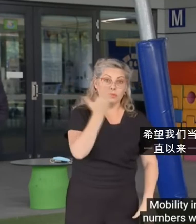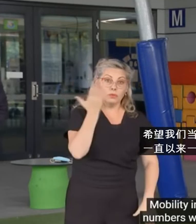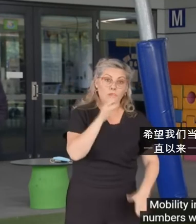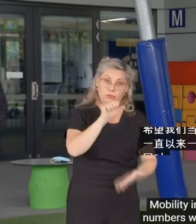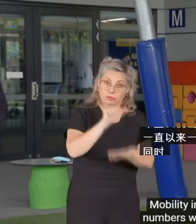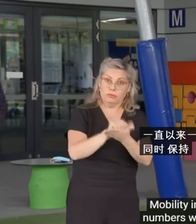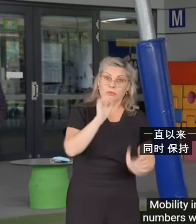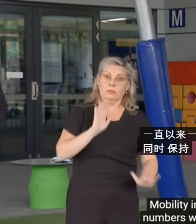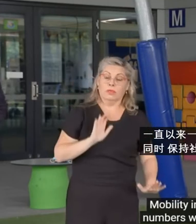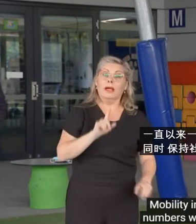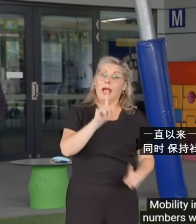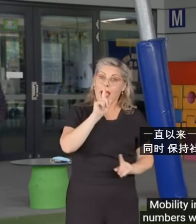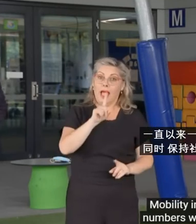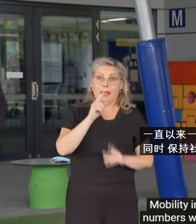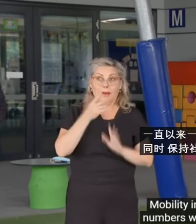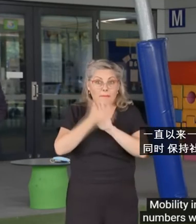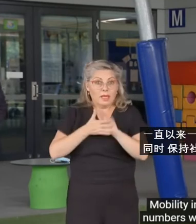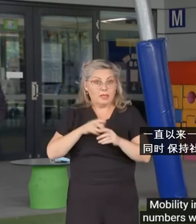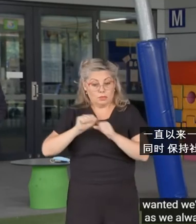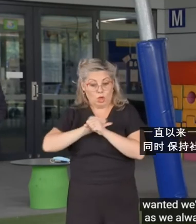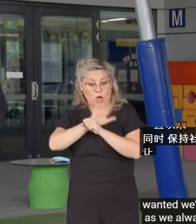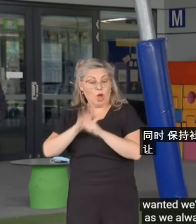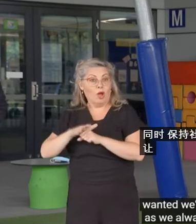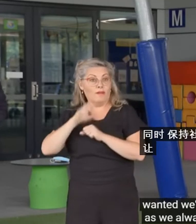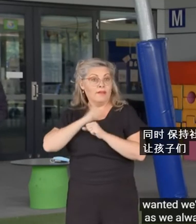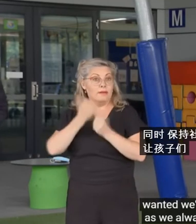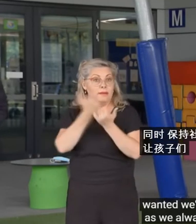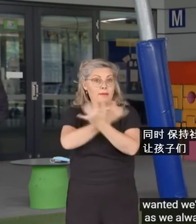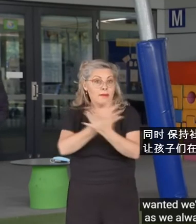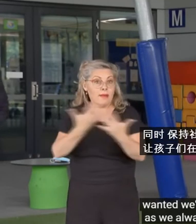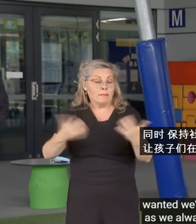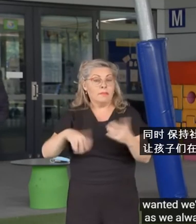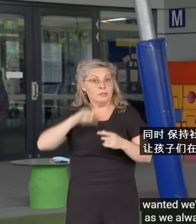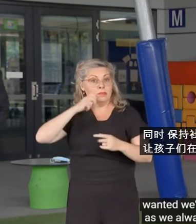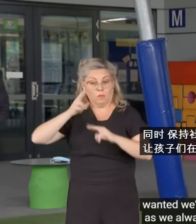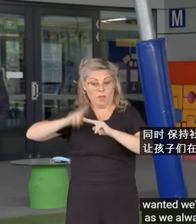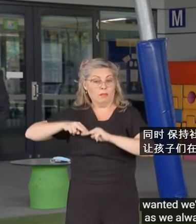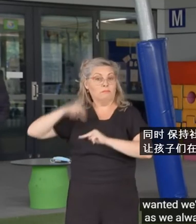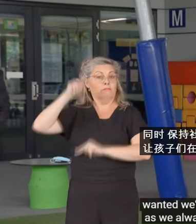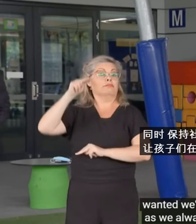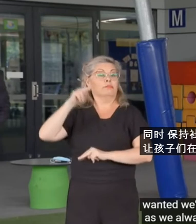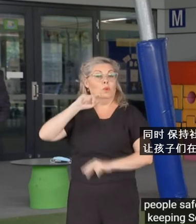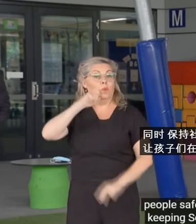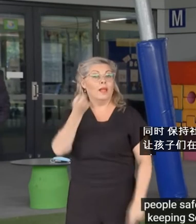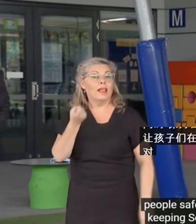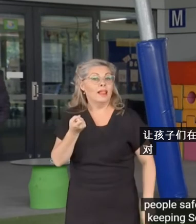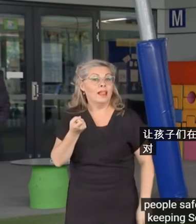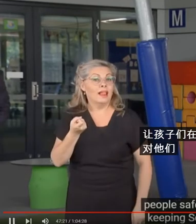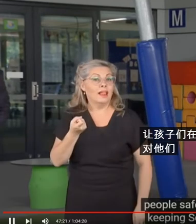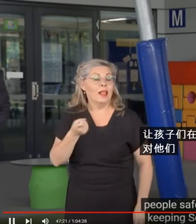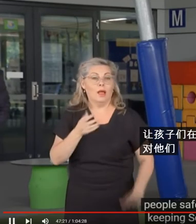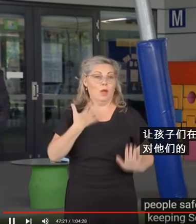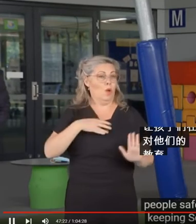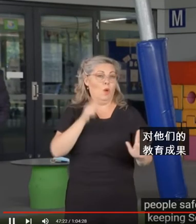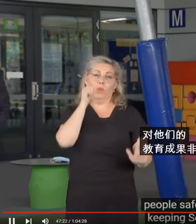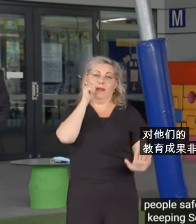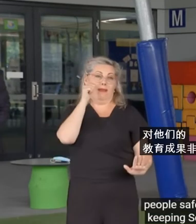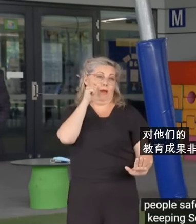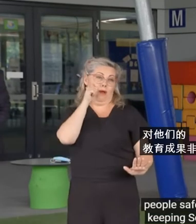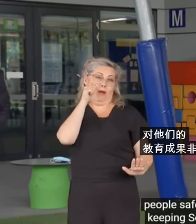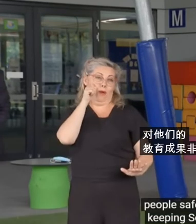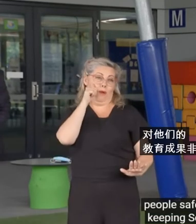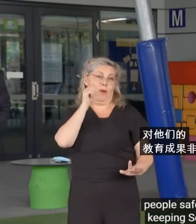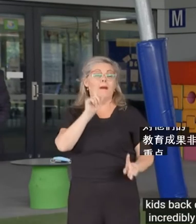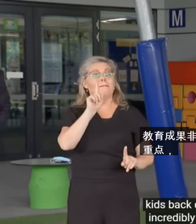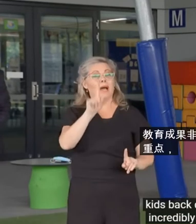keeping people safe, but at the same time keeping society open. Getting kids back day one, term one, is incredibly important for their